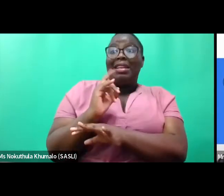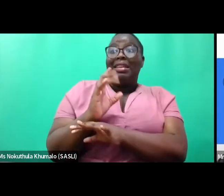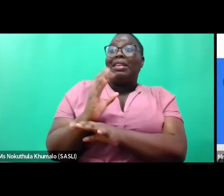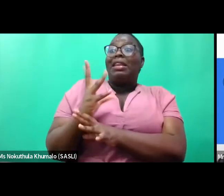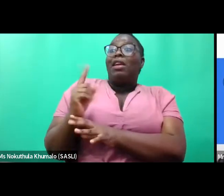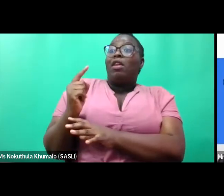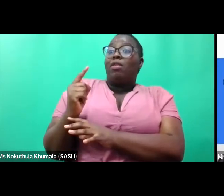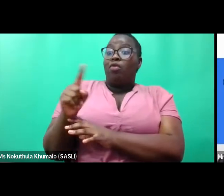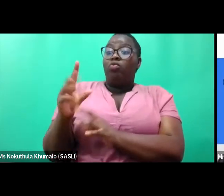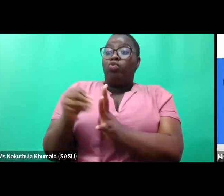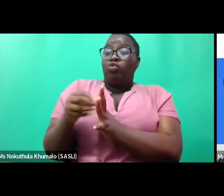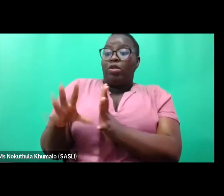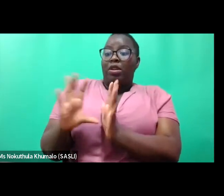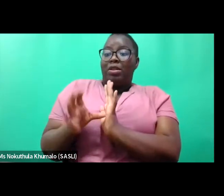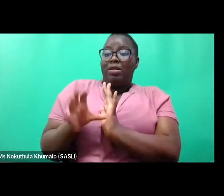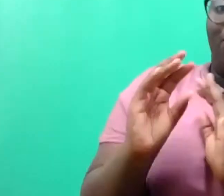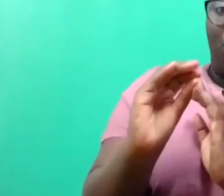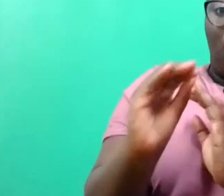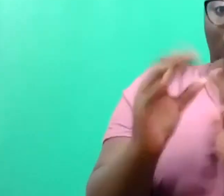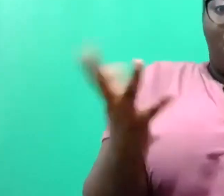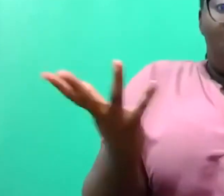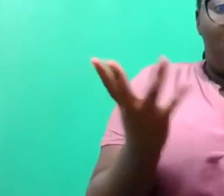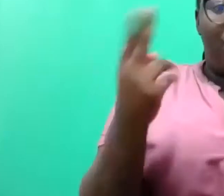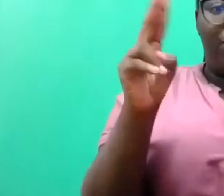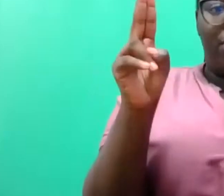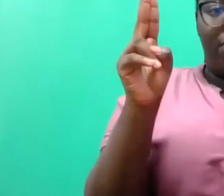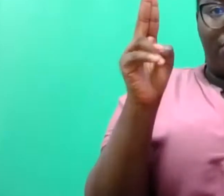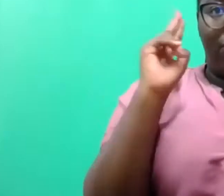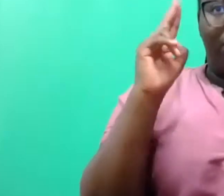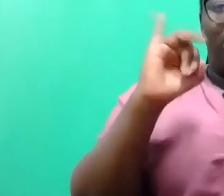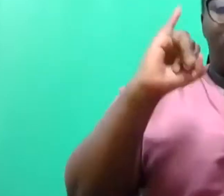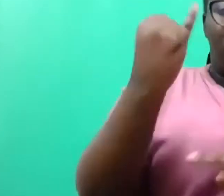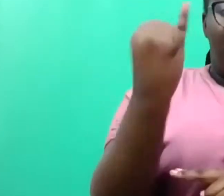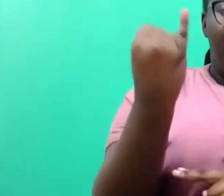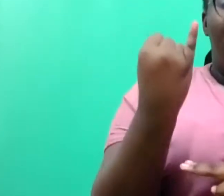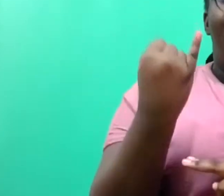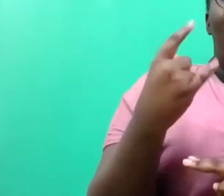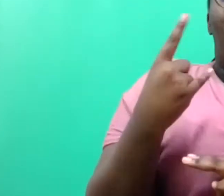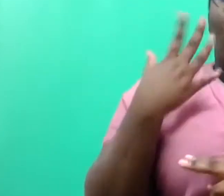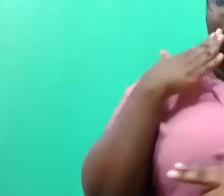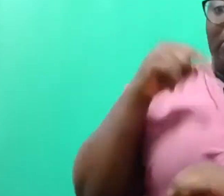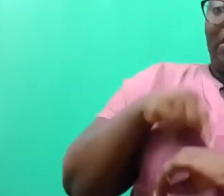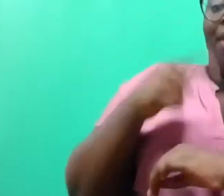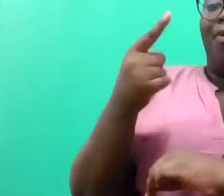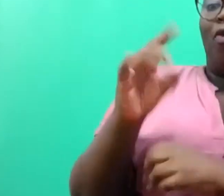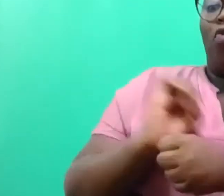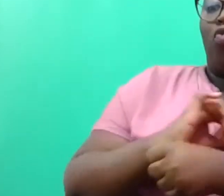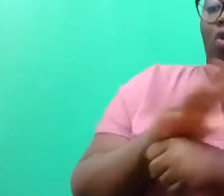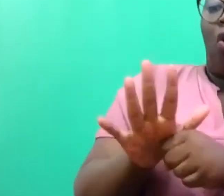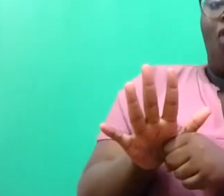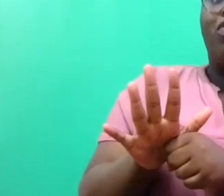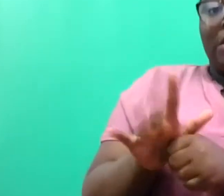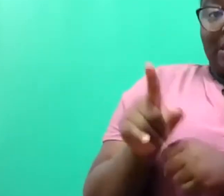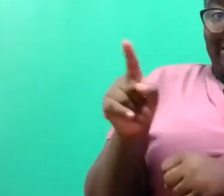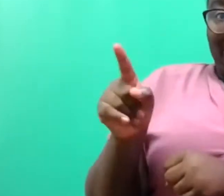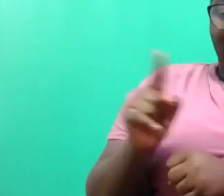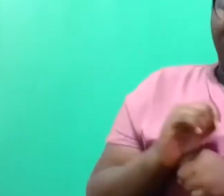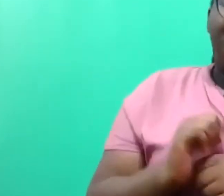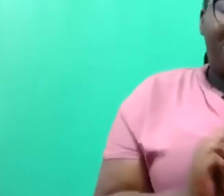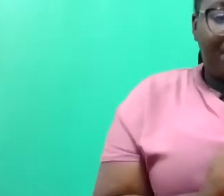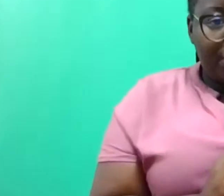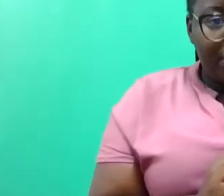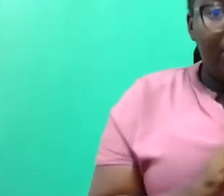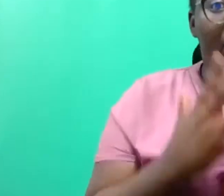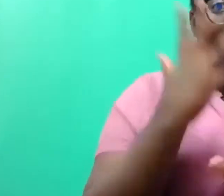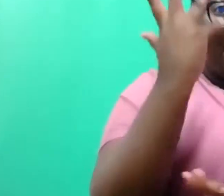the University of Johannesburg during the COVID-19 down in South Africa. So my presentation will